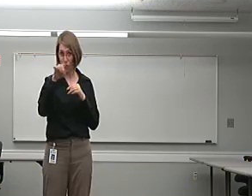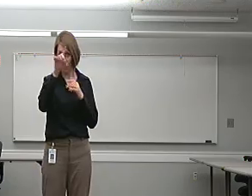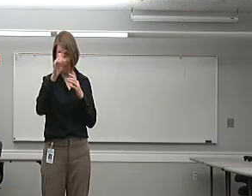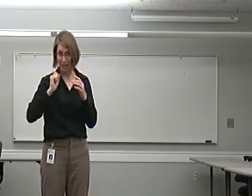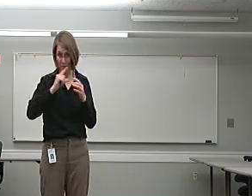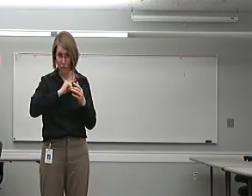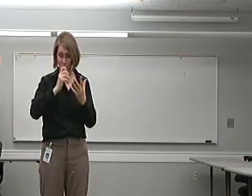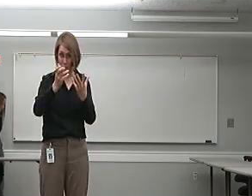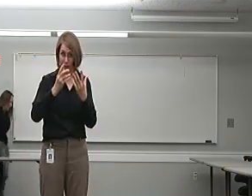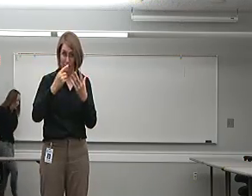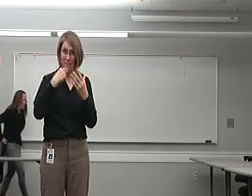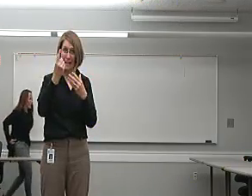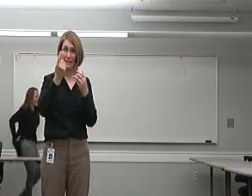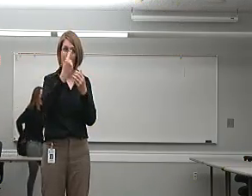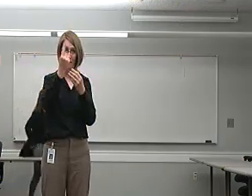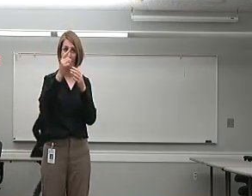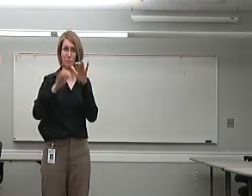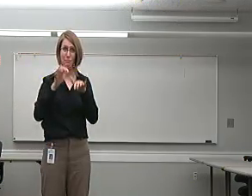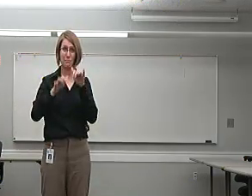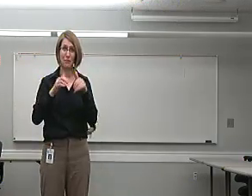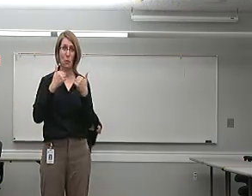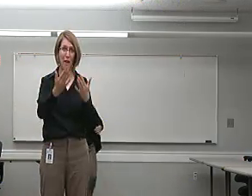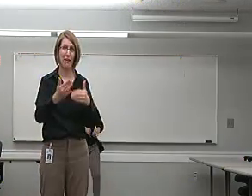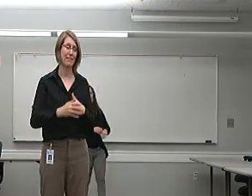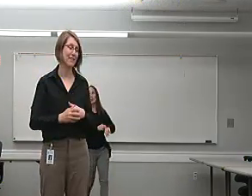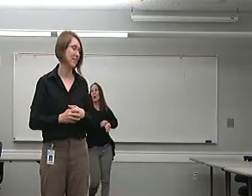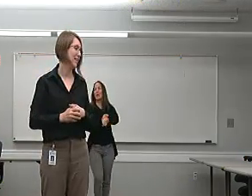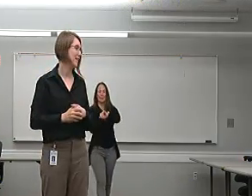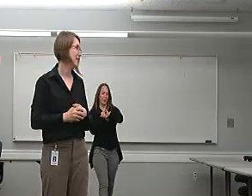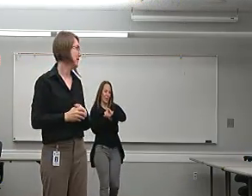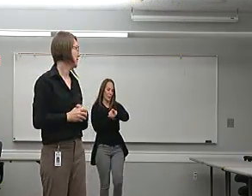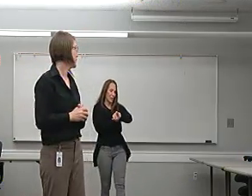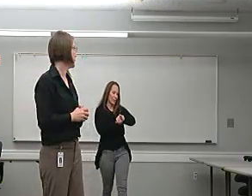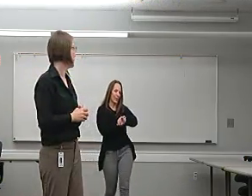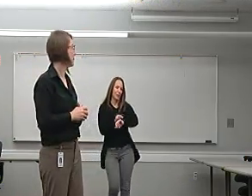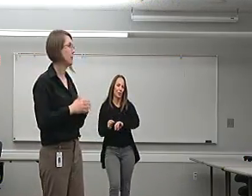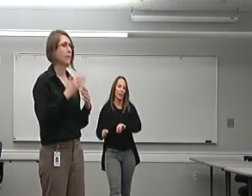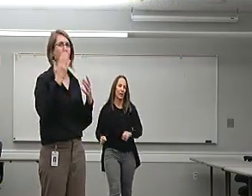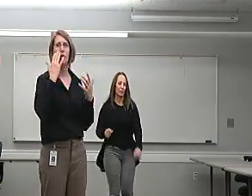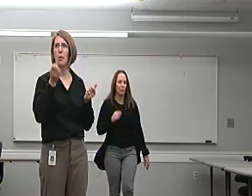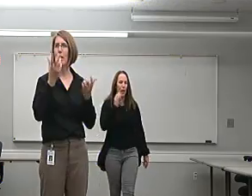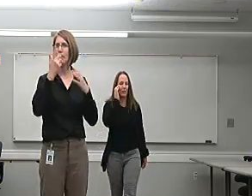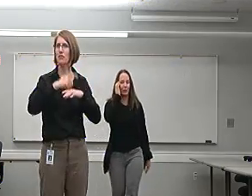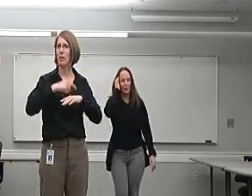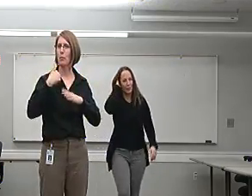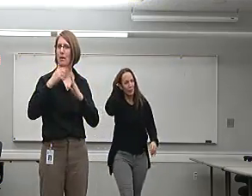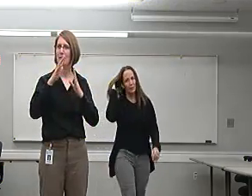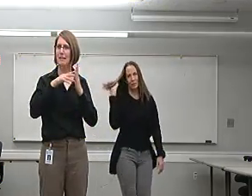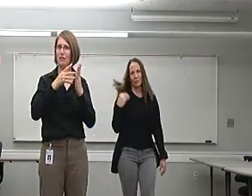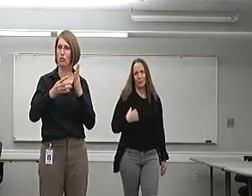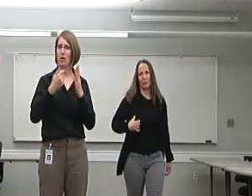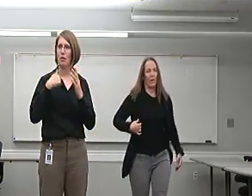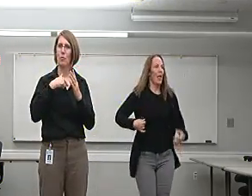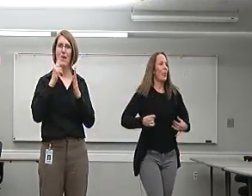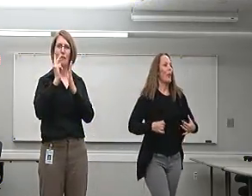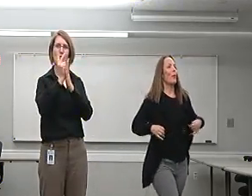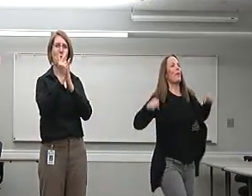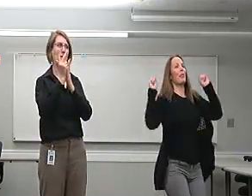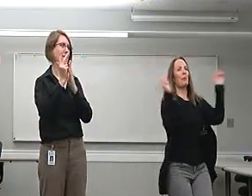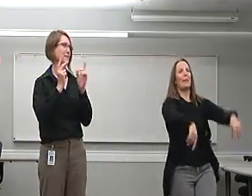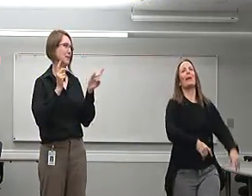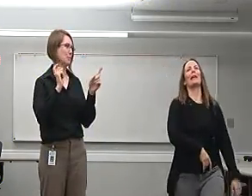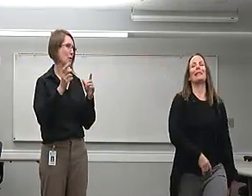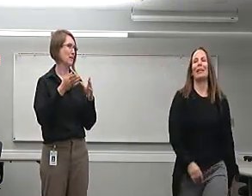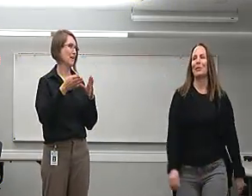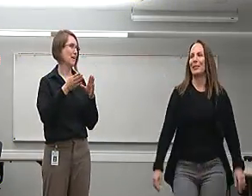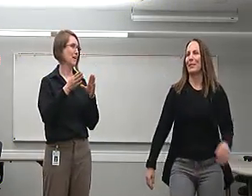going, thanks so much. Okay. Yeah. And I'm sure, I don't even know how much time we scheduled, and We have 3 minutes. Oh, it's 3 minutes, and you still